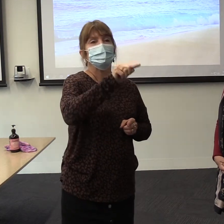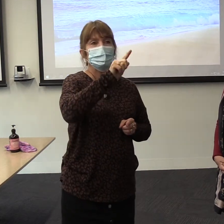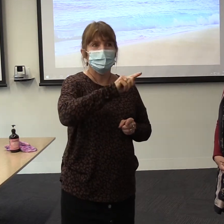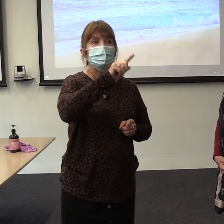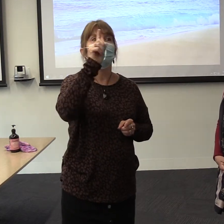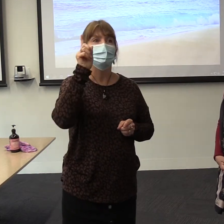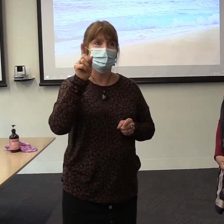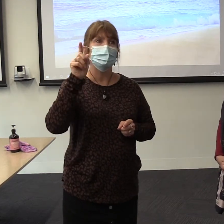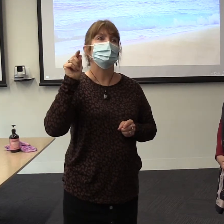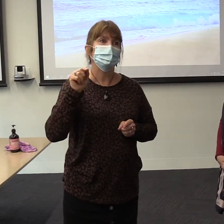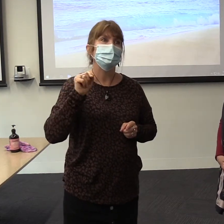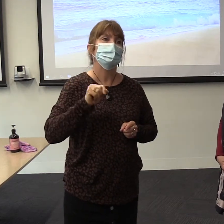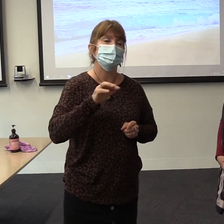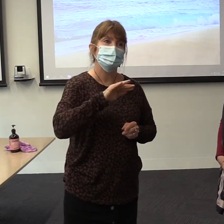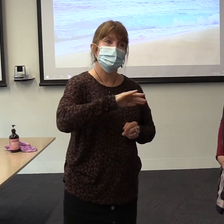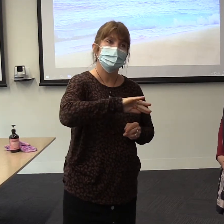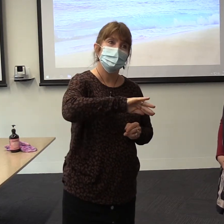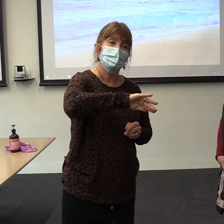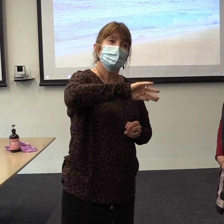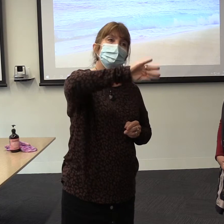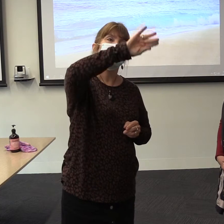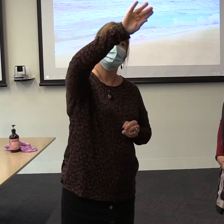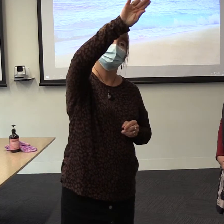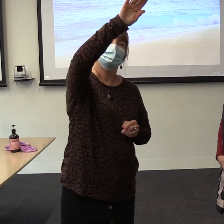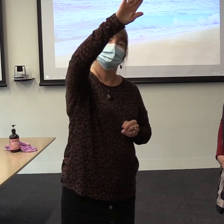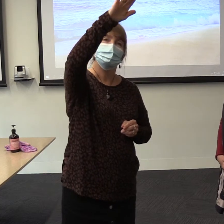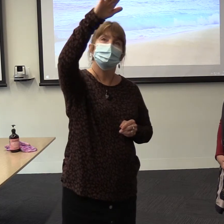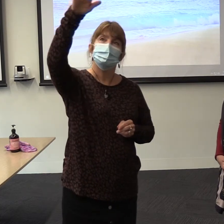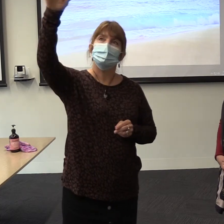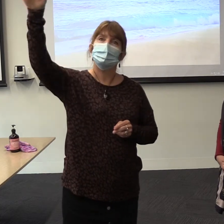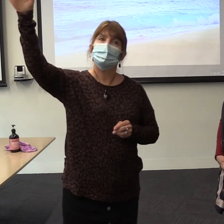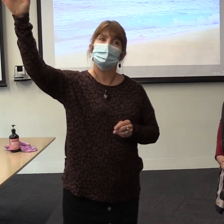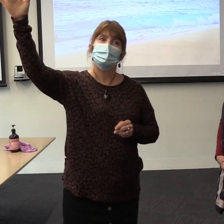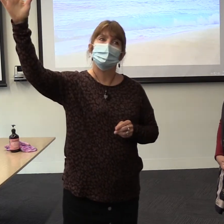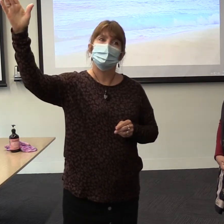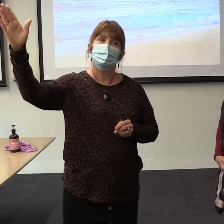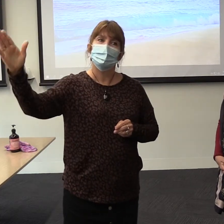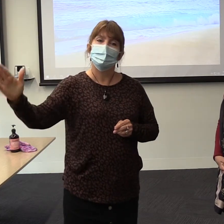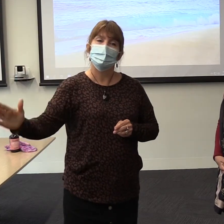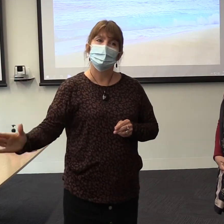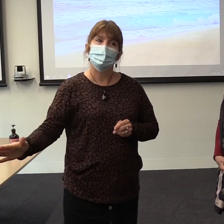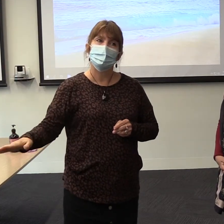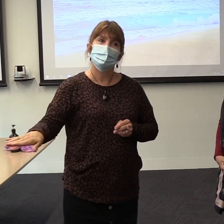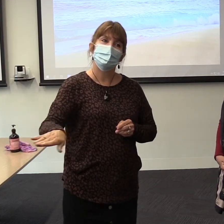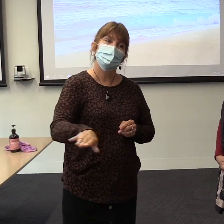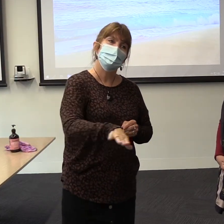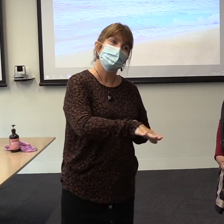be 4, 4, 4, 4. So 4, 4, 4,